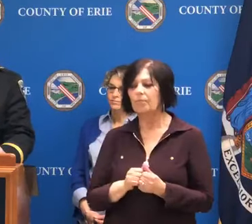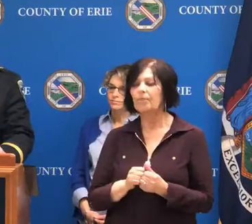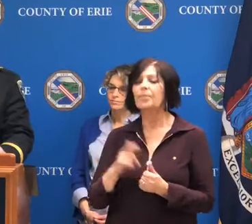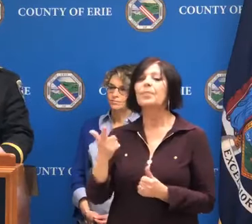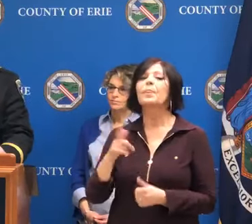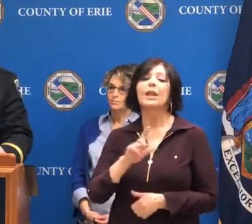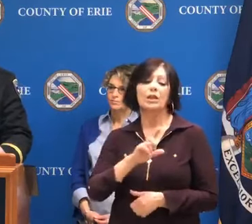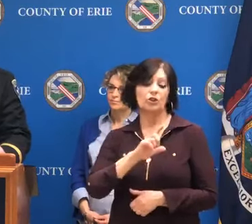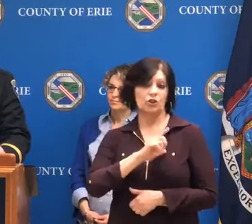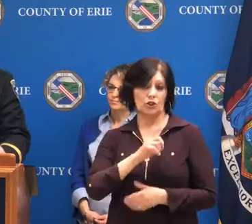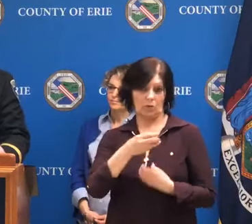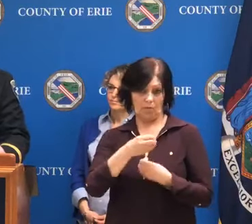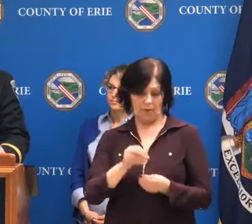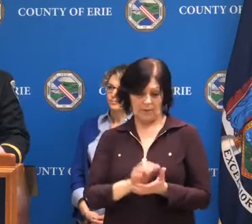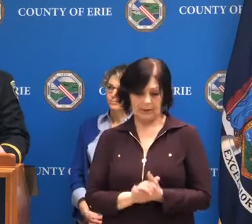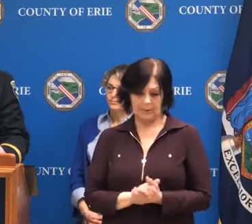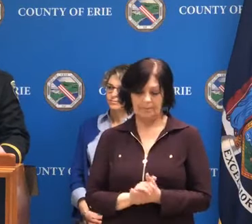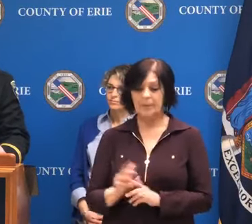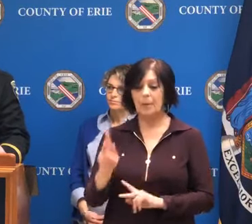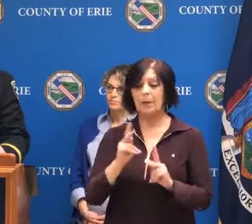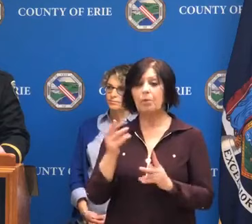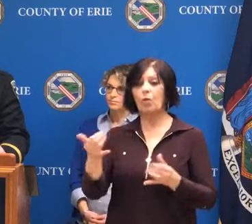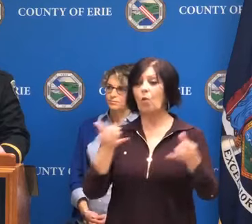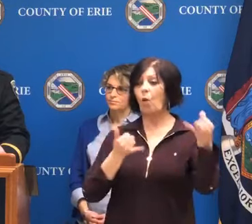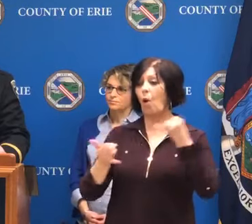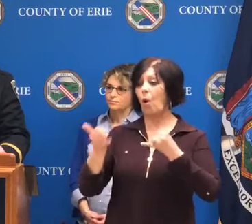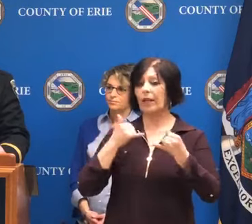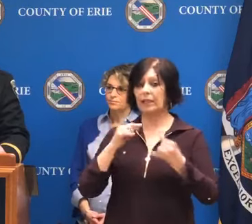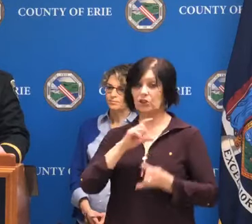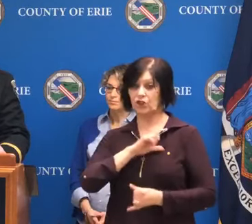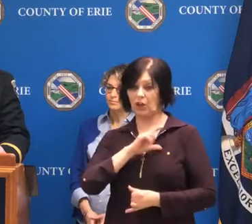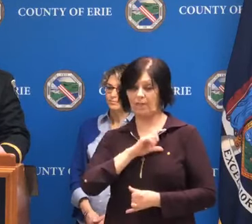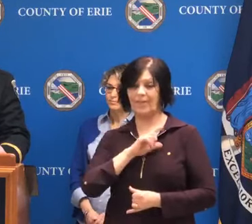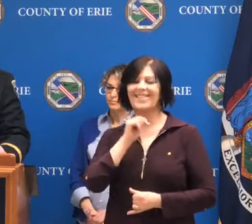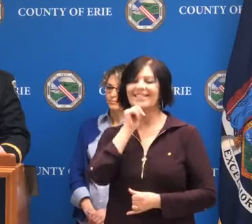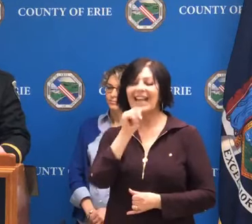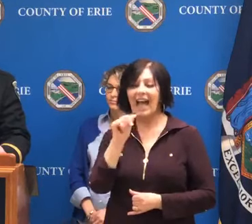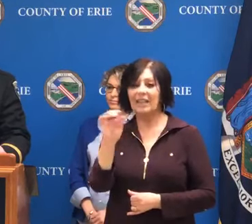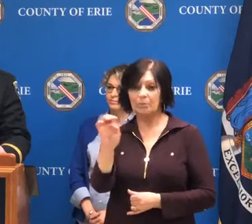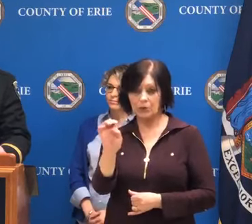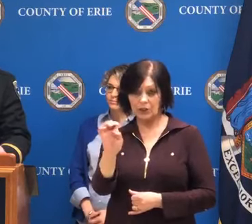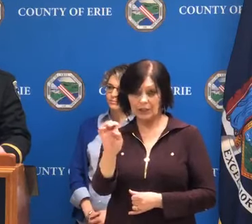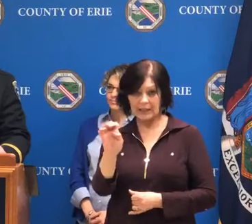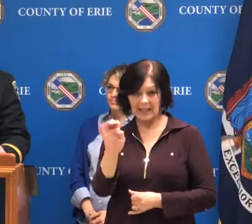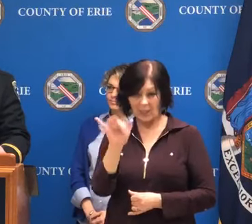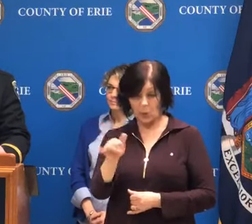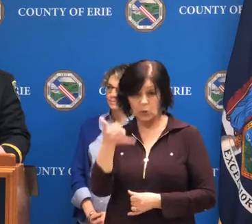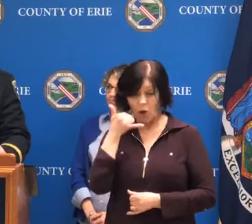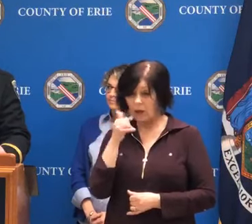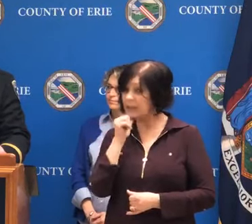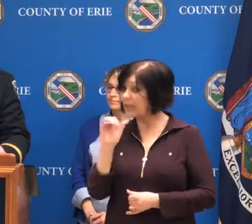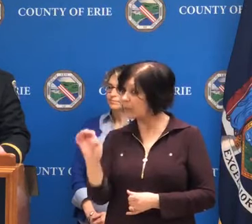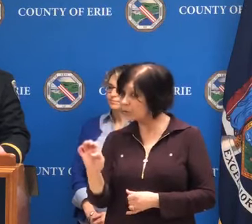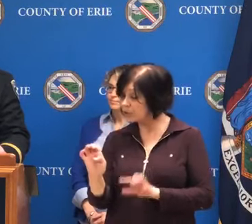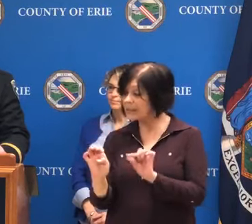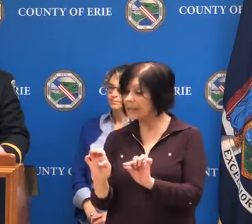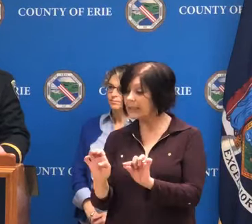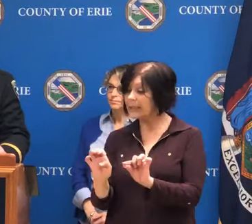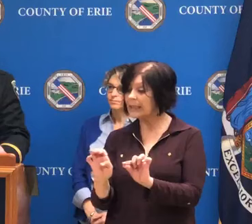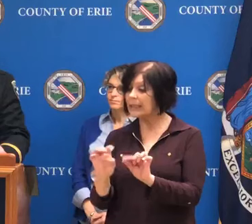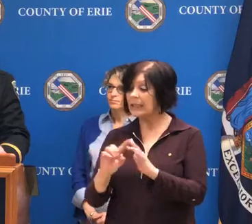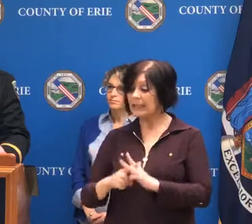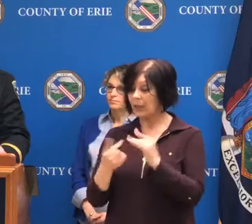Office, individuals calling us for service, this is non-emergency, not-in-progress calls.